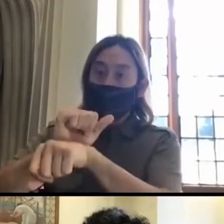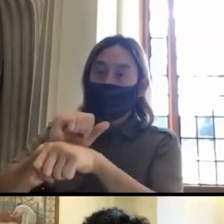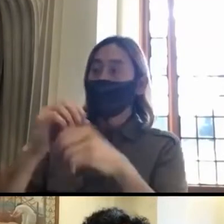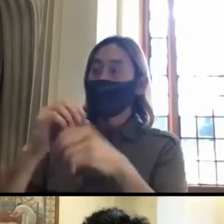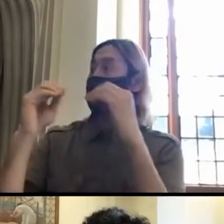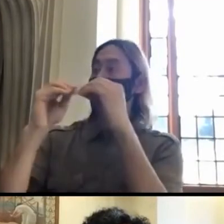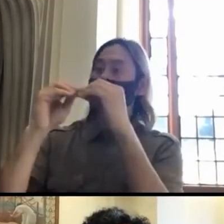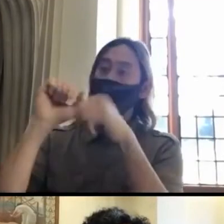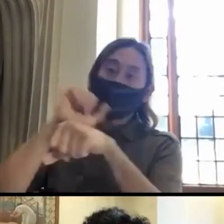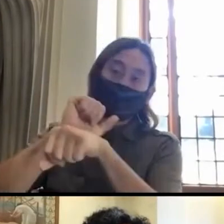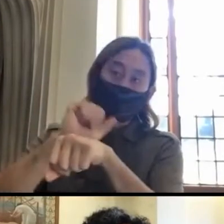More work.